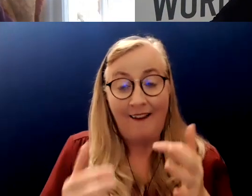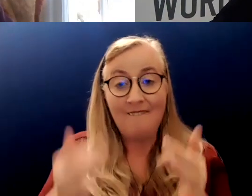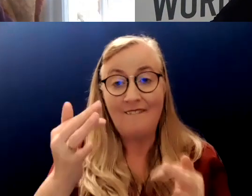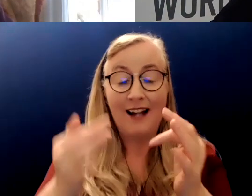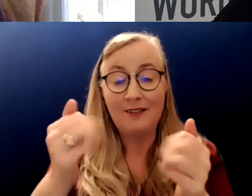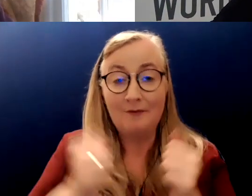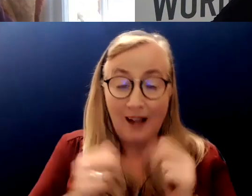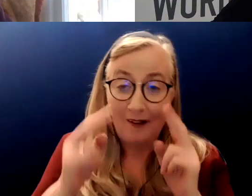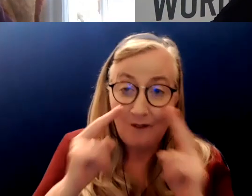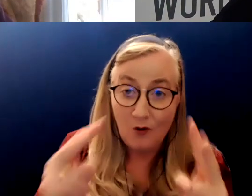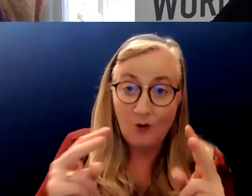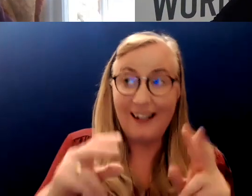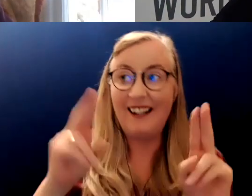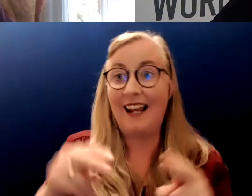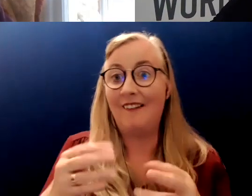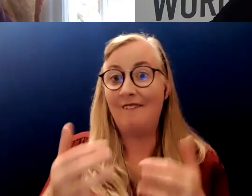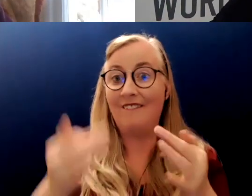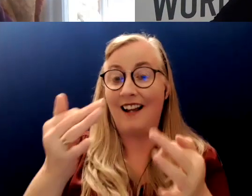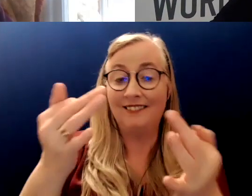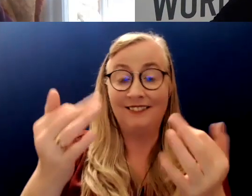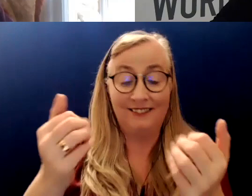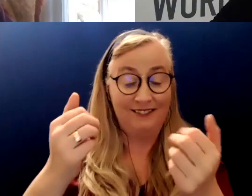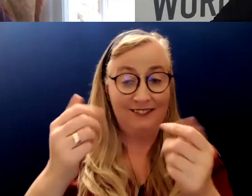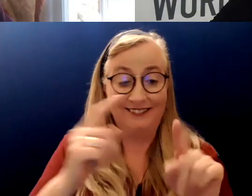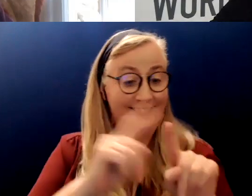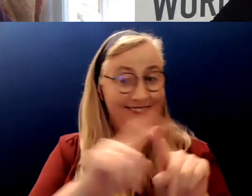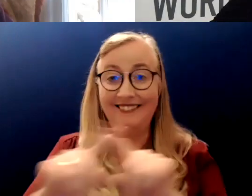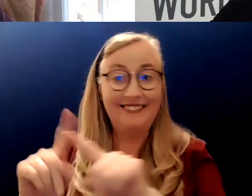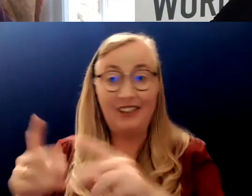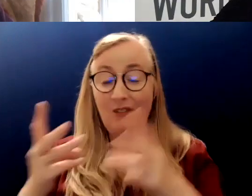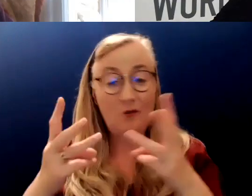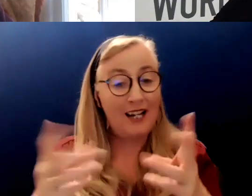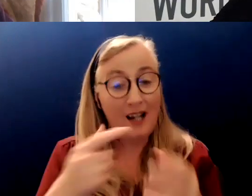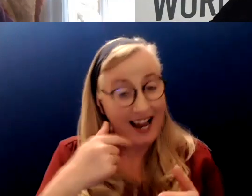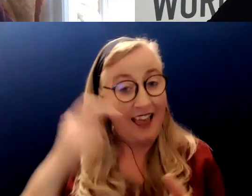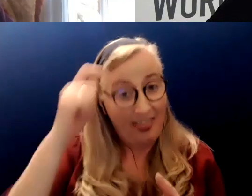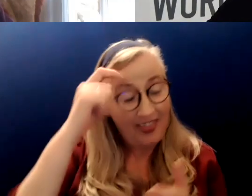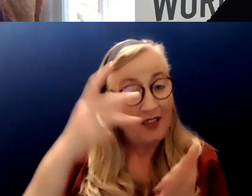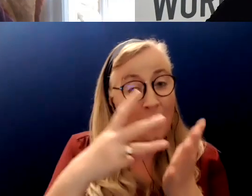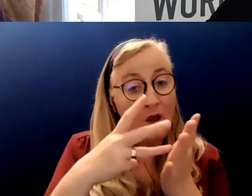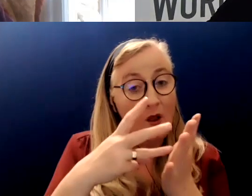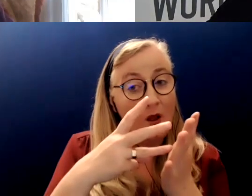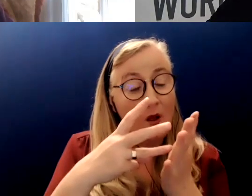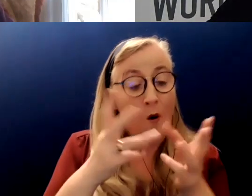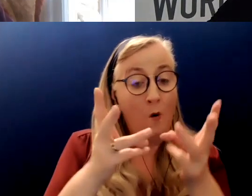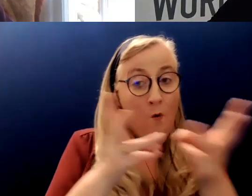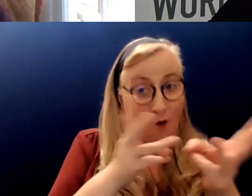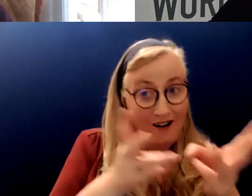through whatever means, I just think it's work worth